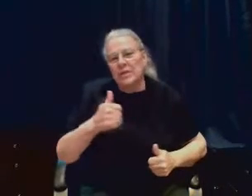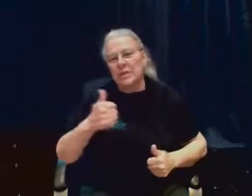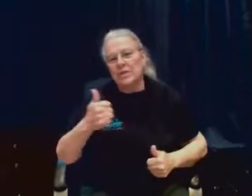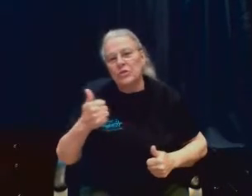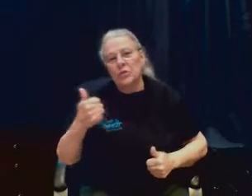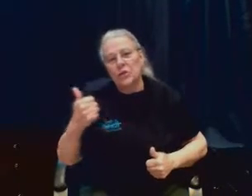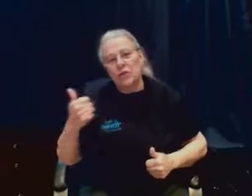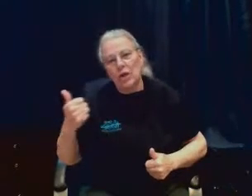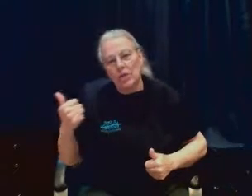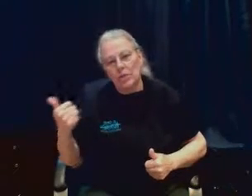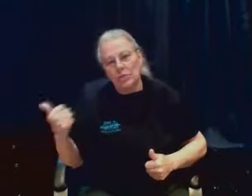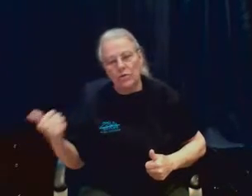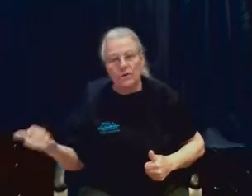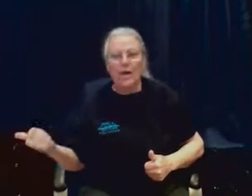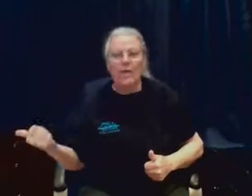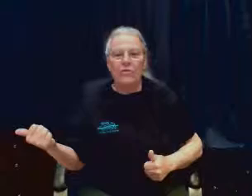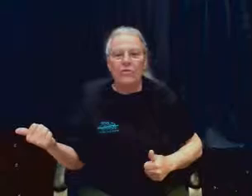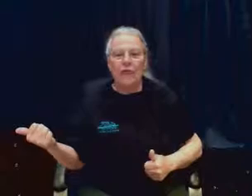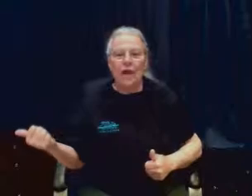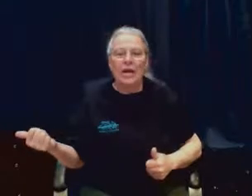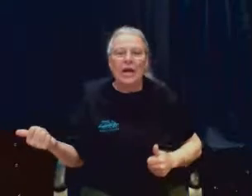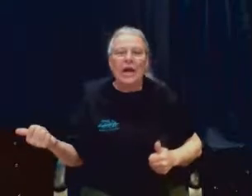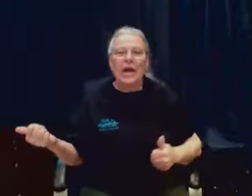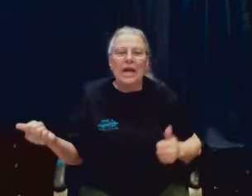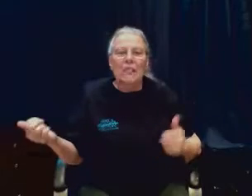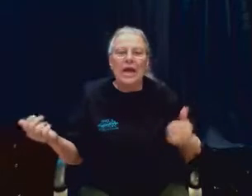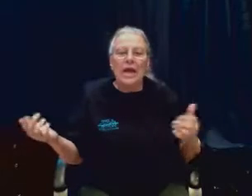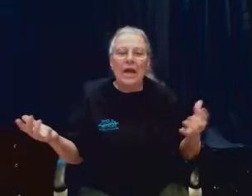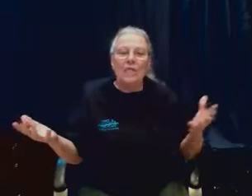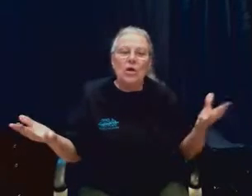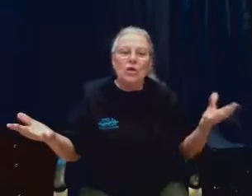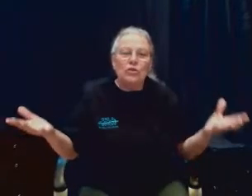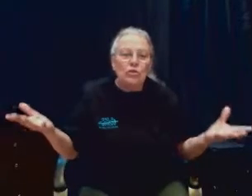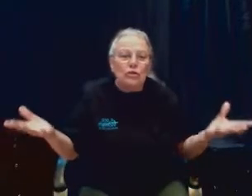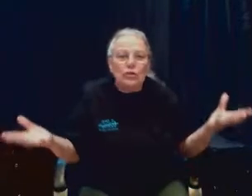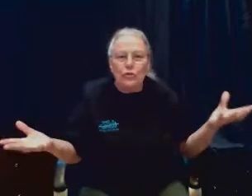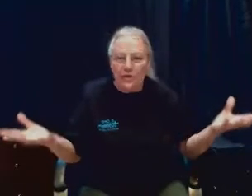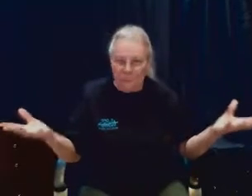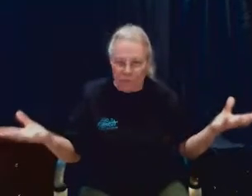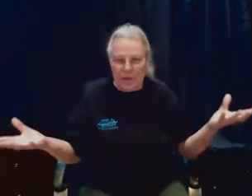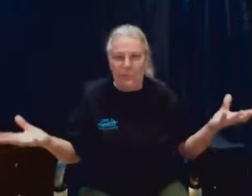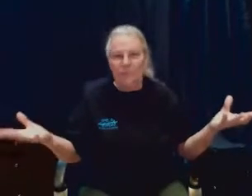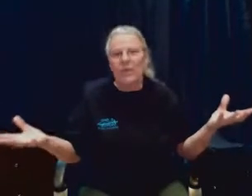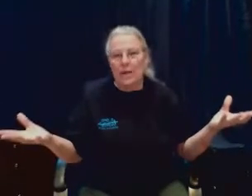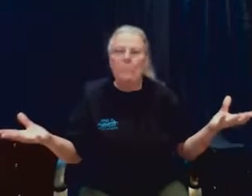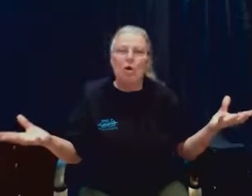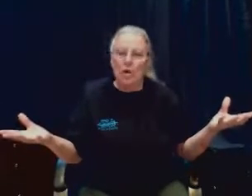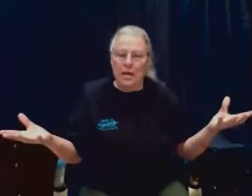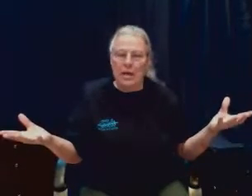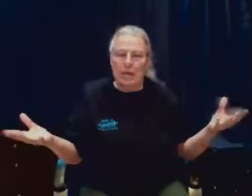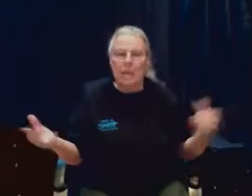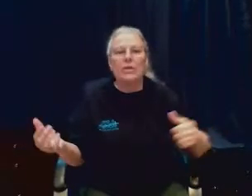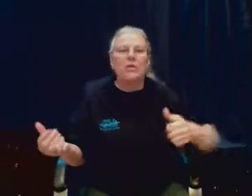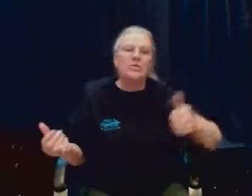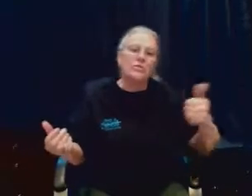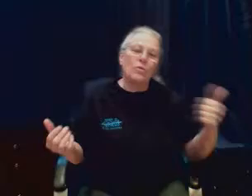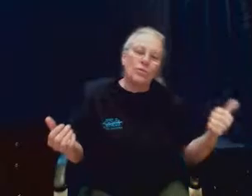me switch and go to the other side if I have two different people that I'm talking about. So this